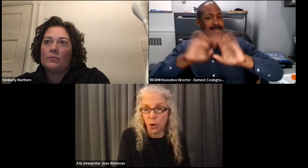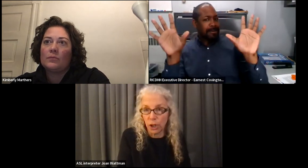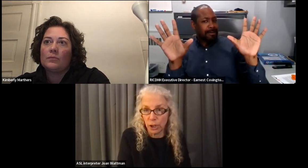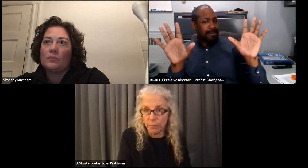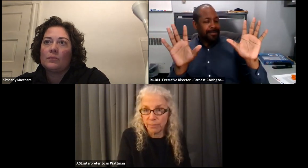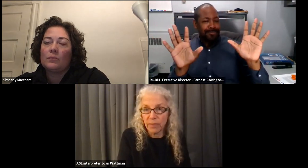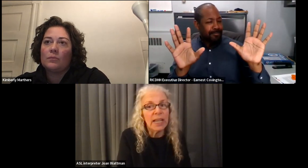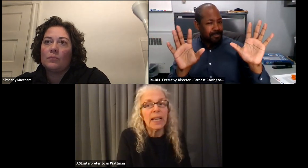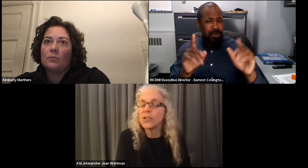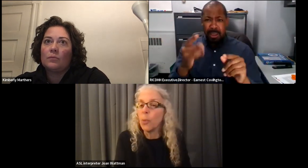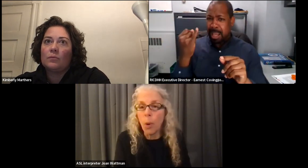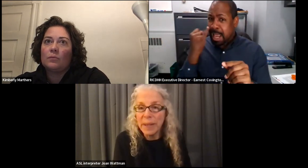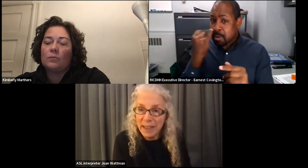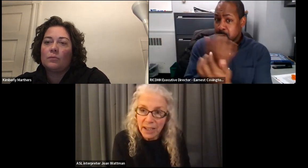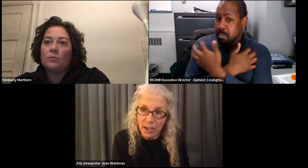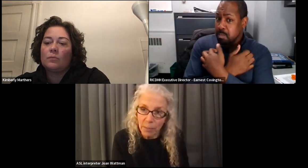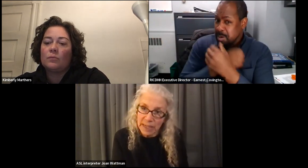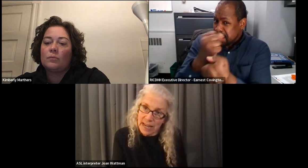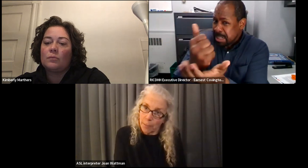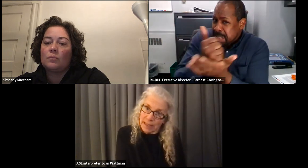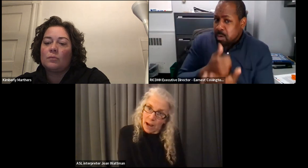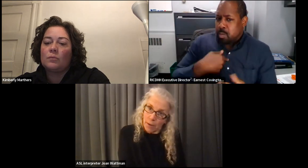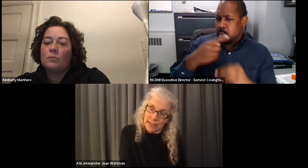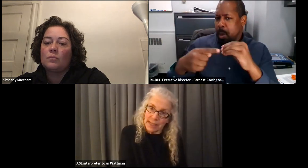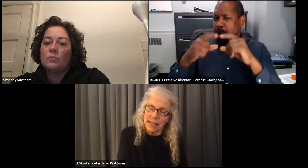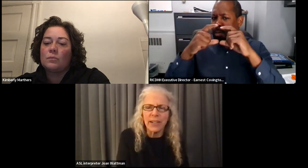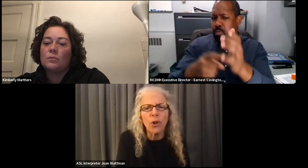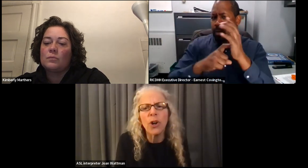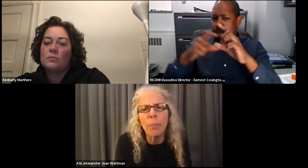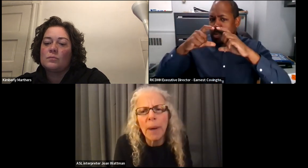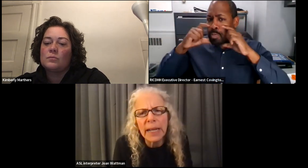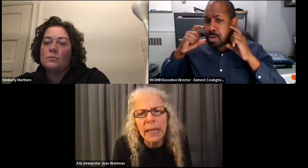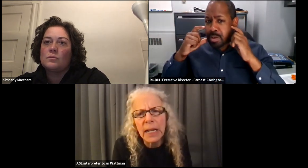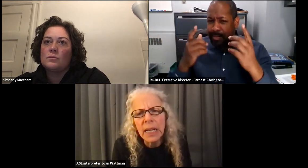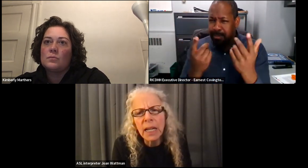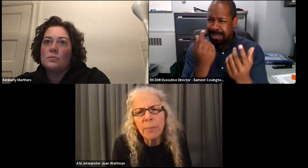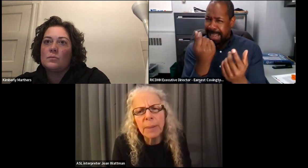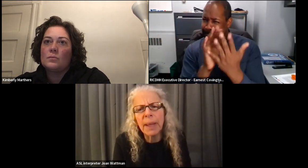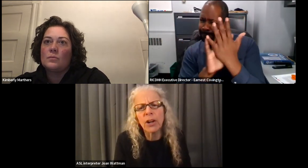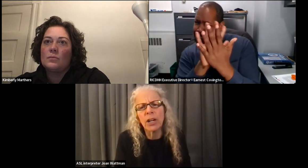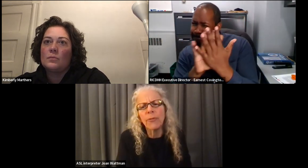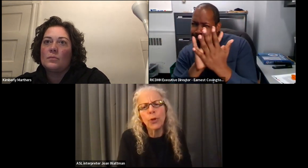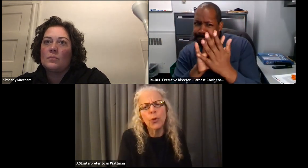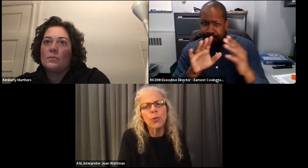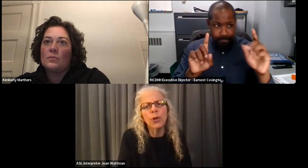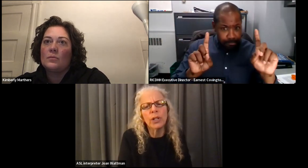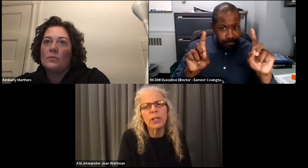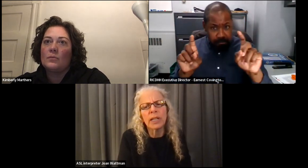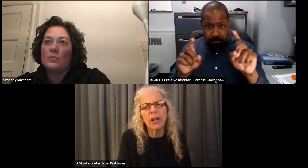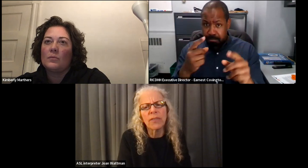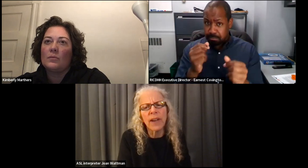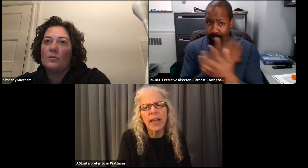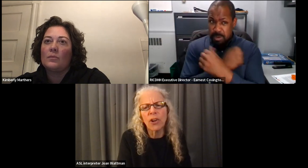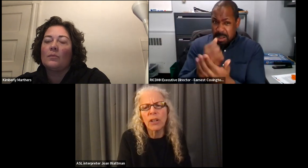indoors any longer. So it won't be clear, it'll be a town by town basis. And I don't know, Mike Bear, if you